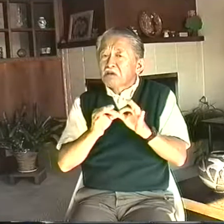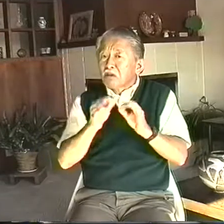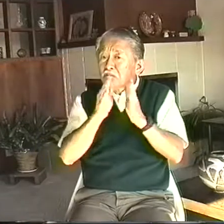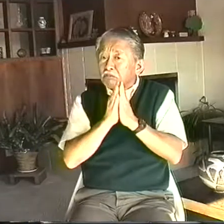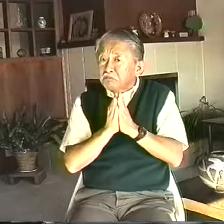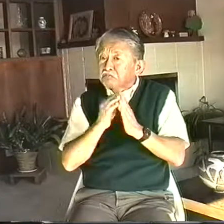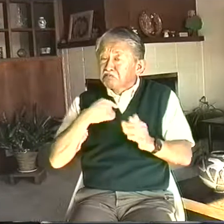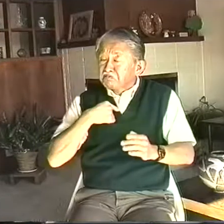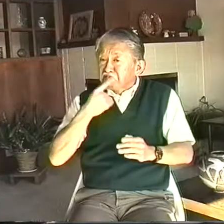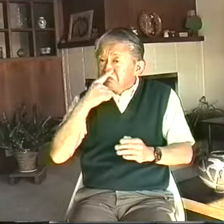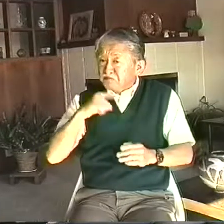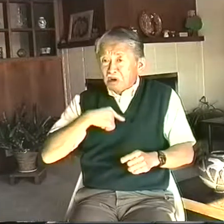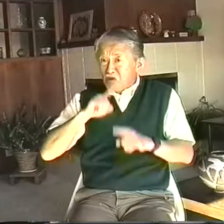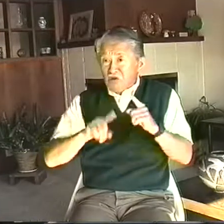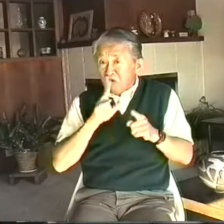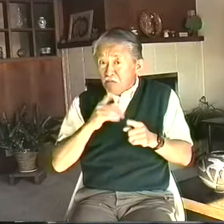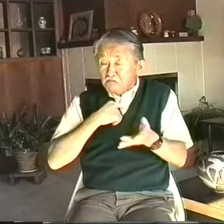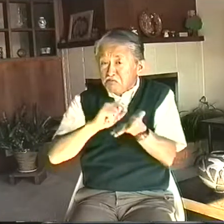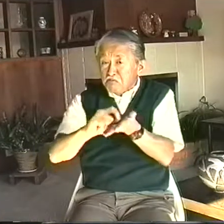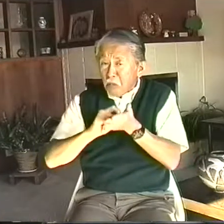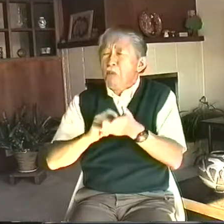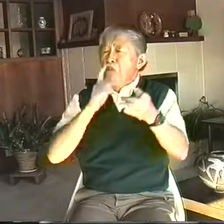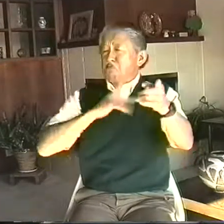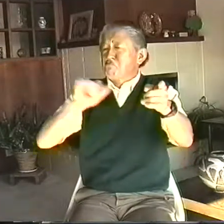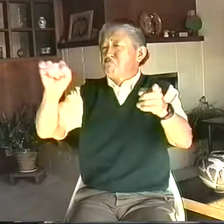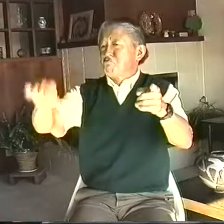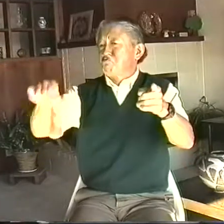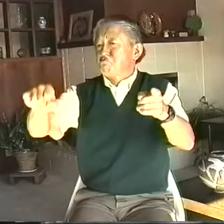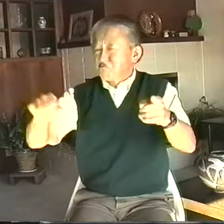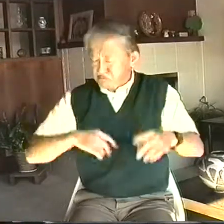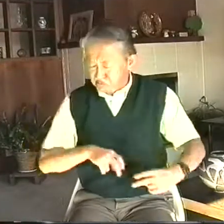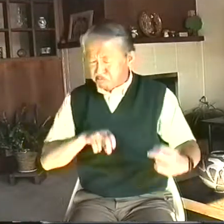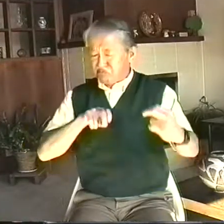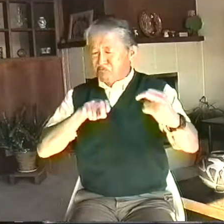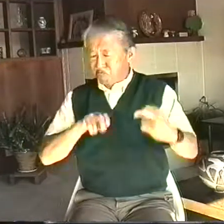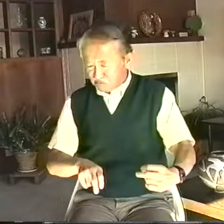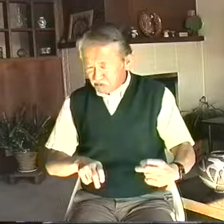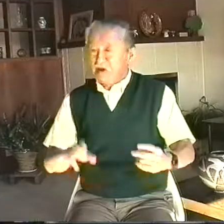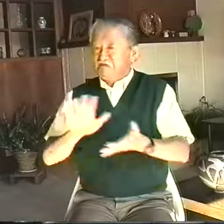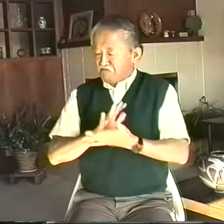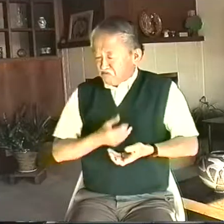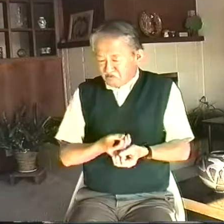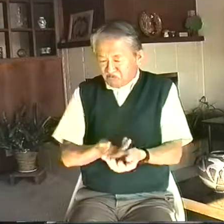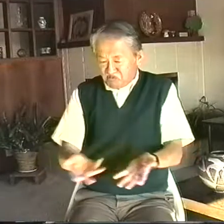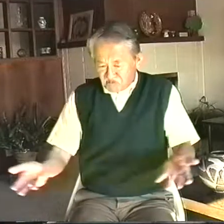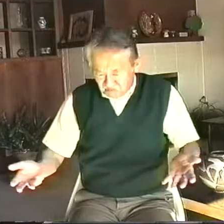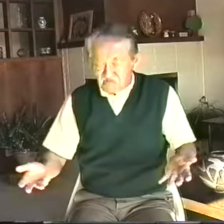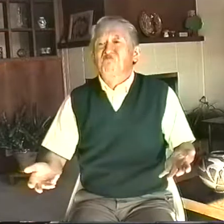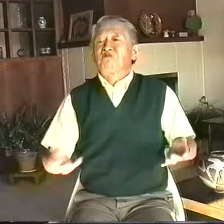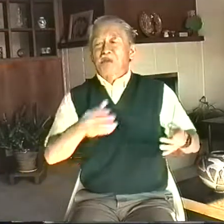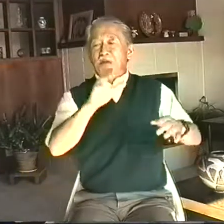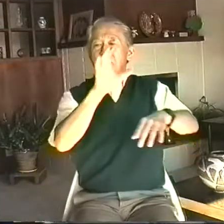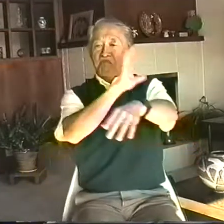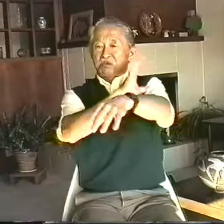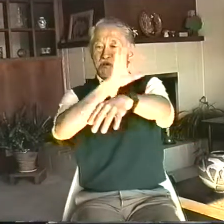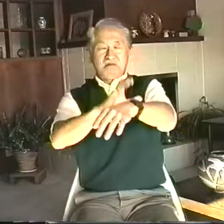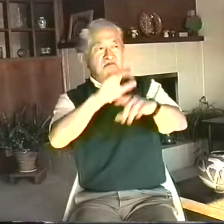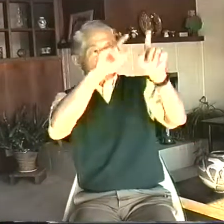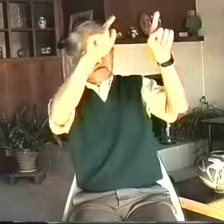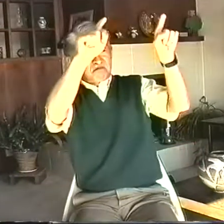the IRS representative if she would be willing to write to me, and she was willing. We sat there at her computer, we laid out